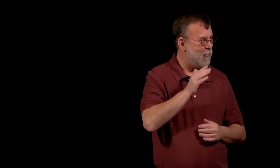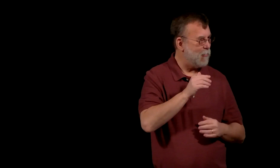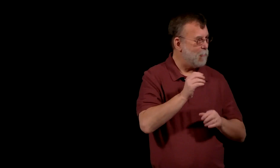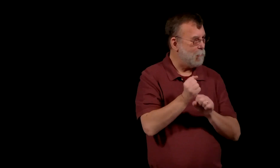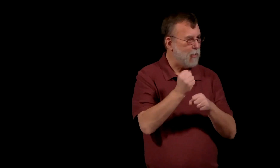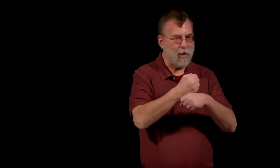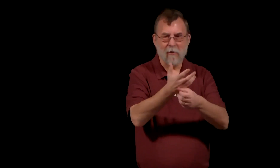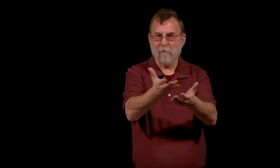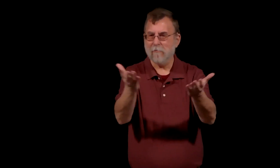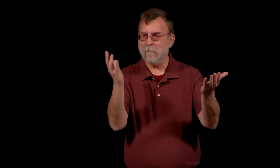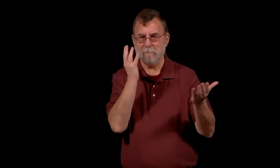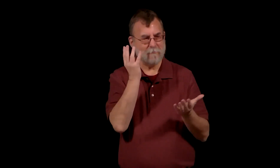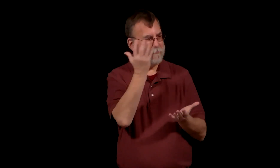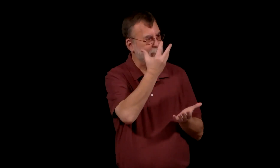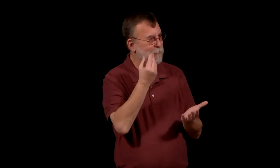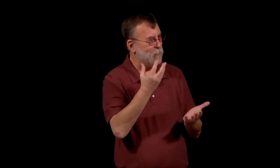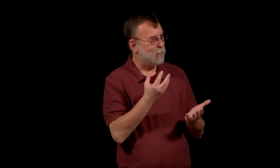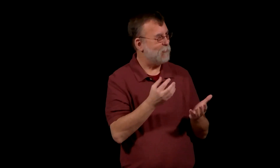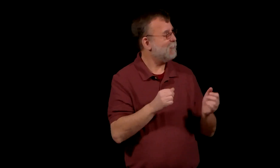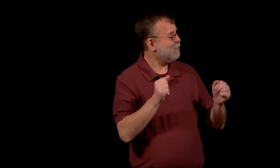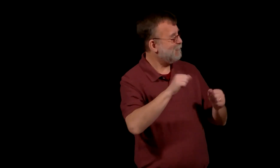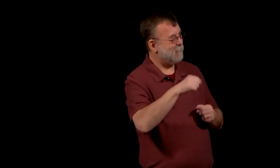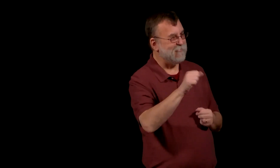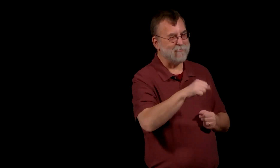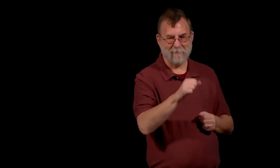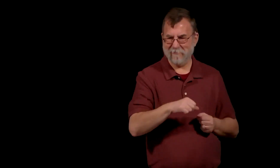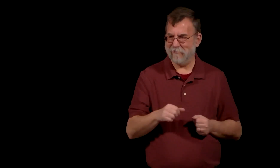Friends enjoying God's creation. Beautiful.